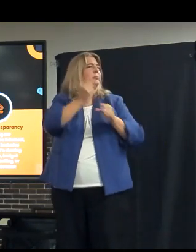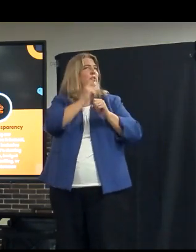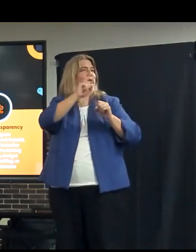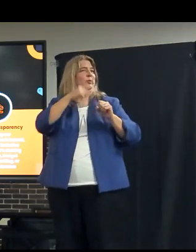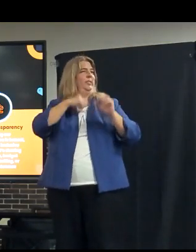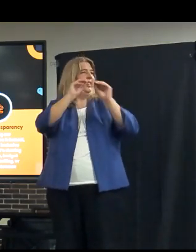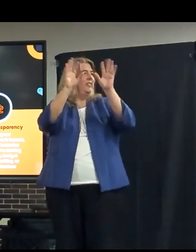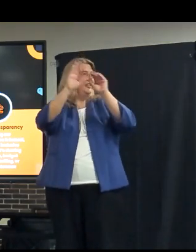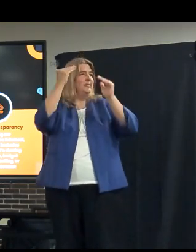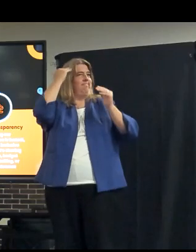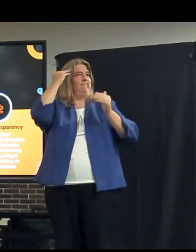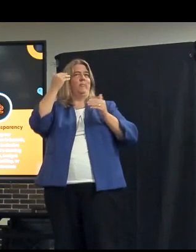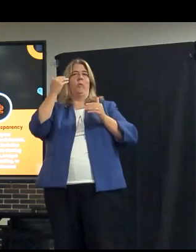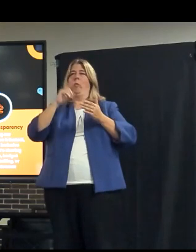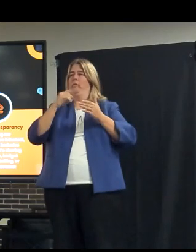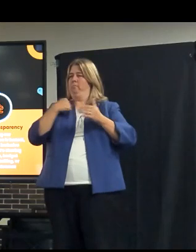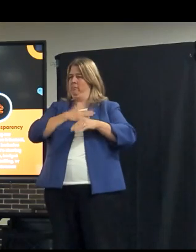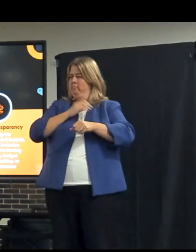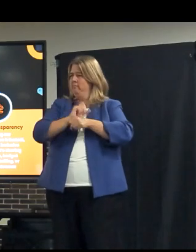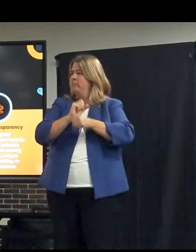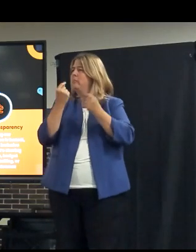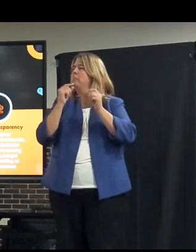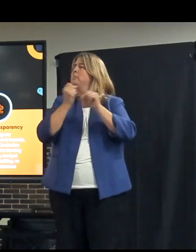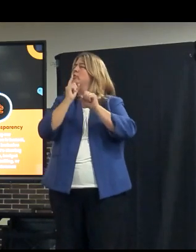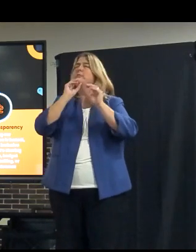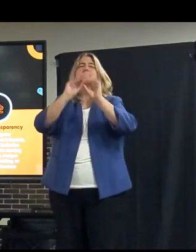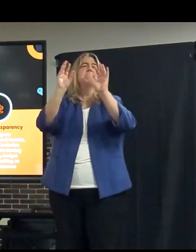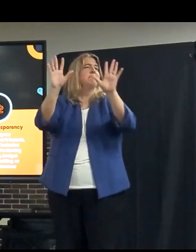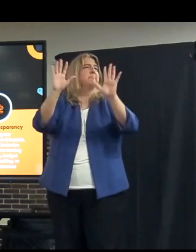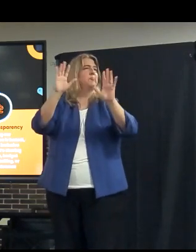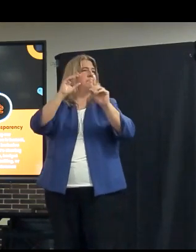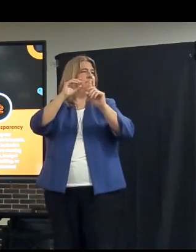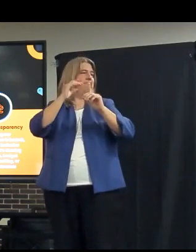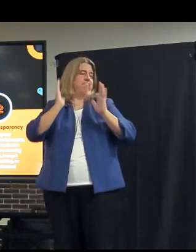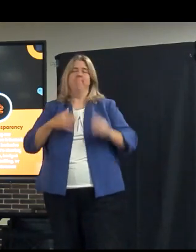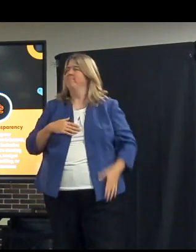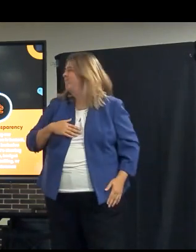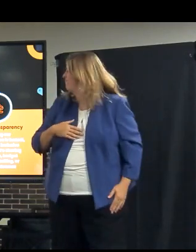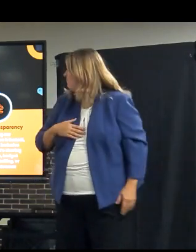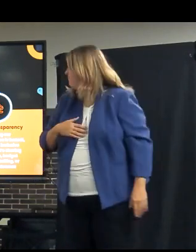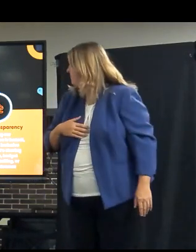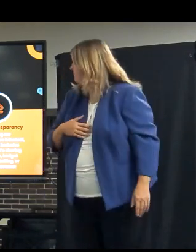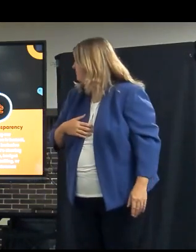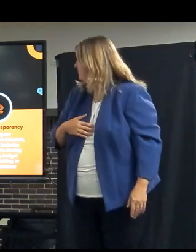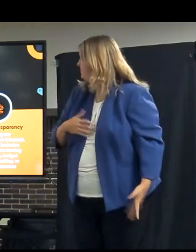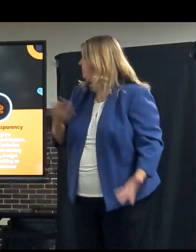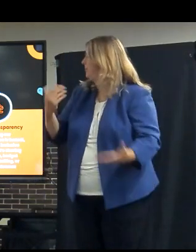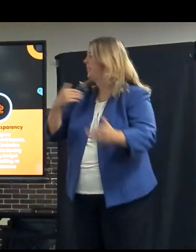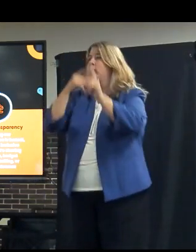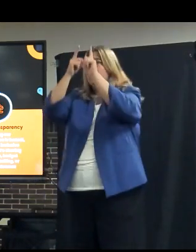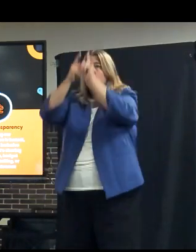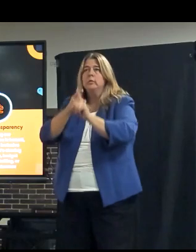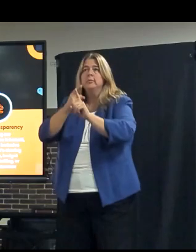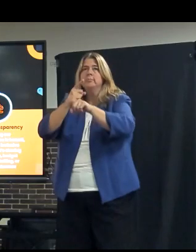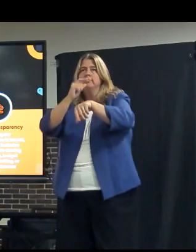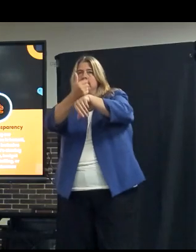what success looks like, both within our staff and our students, to make sure that everyone is on the same